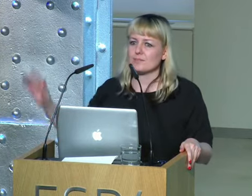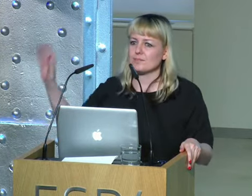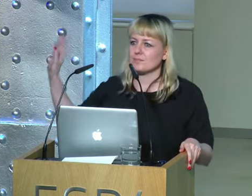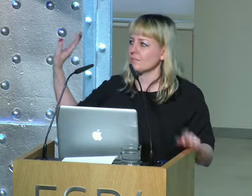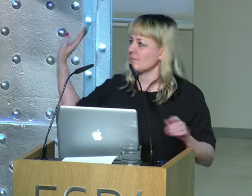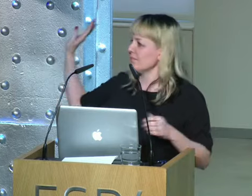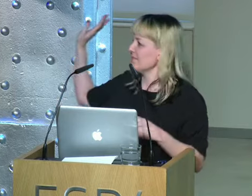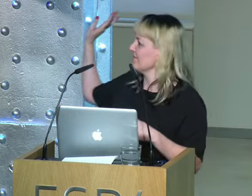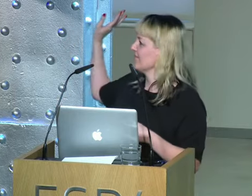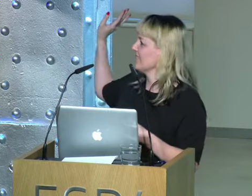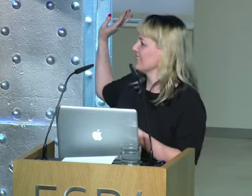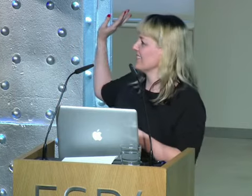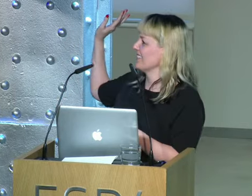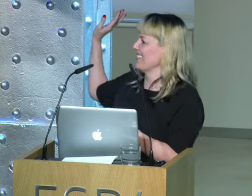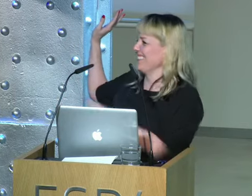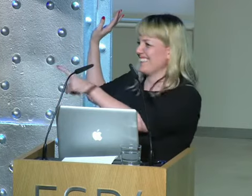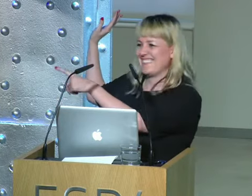students?